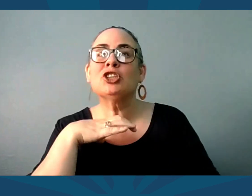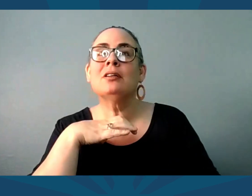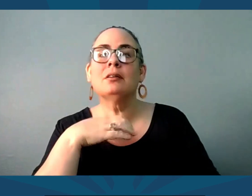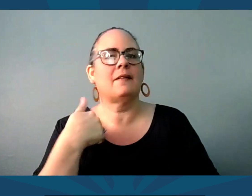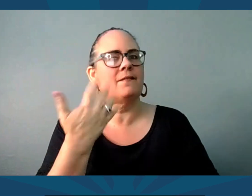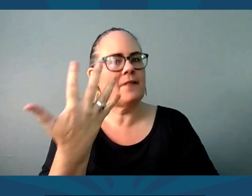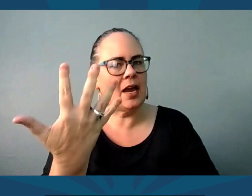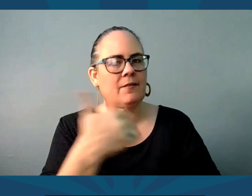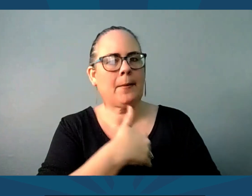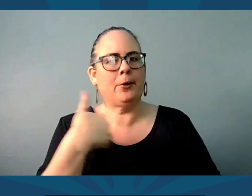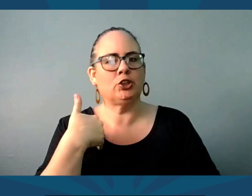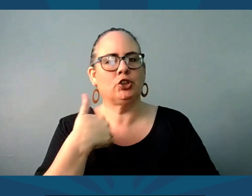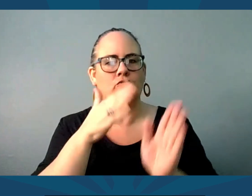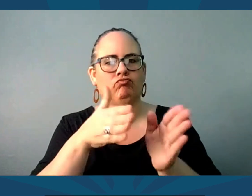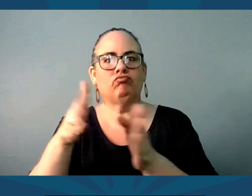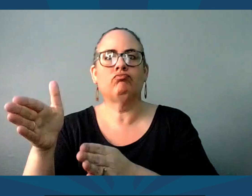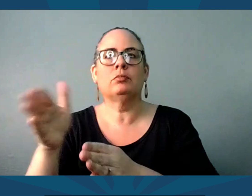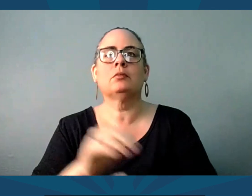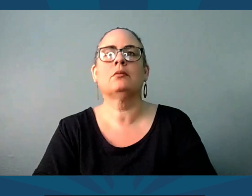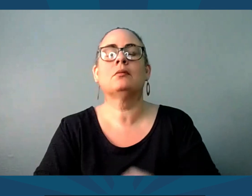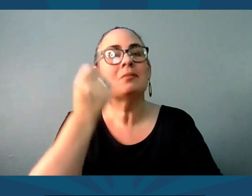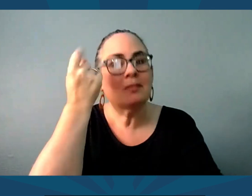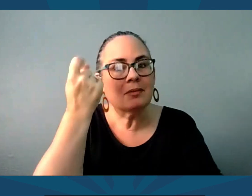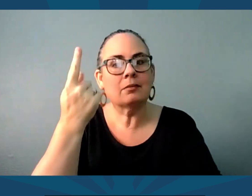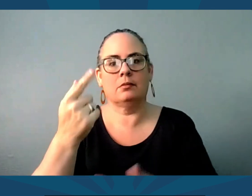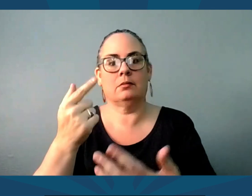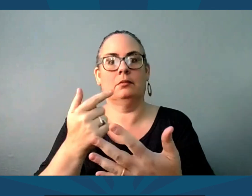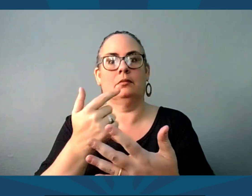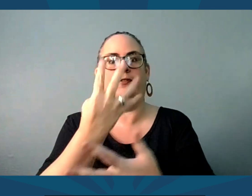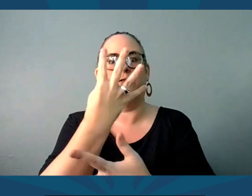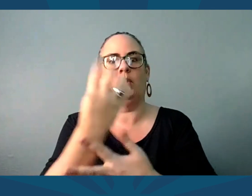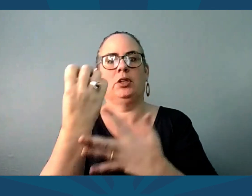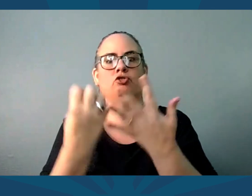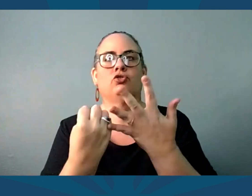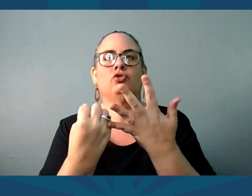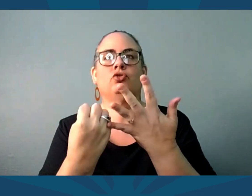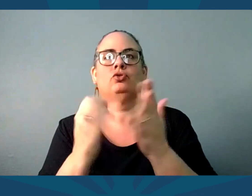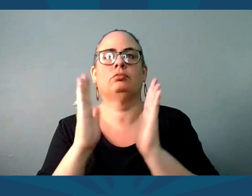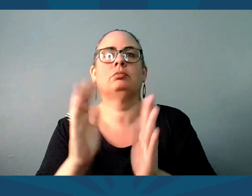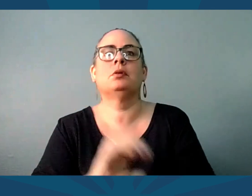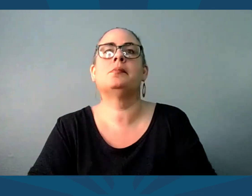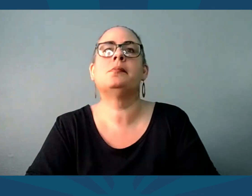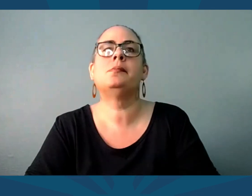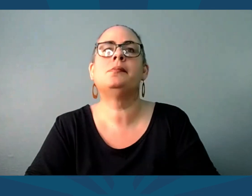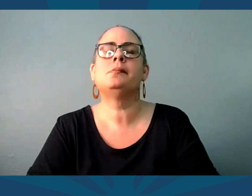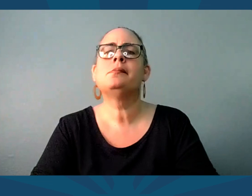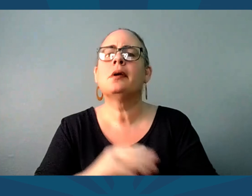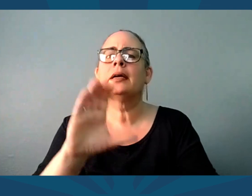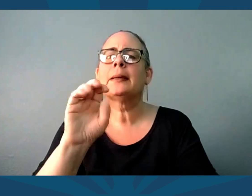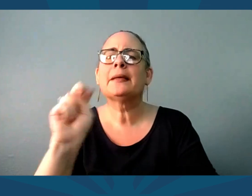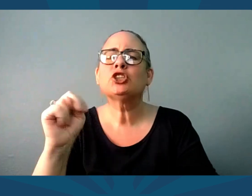The Arizona Corporation Commission has 5 members. each elected to 4-year